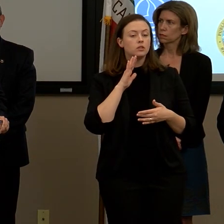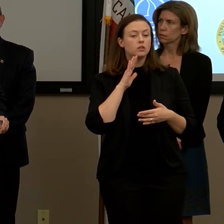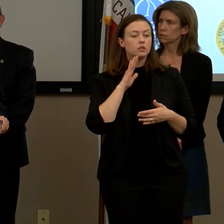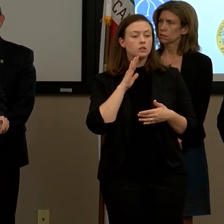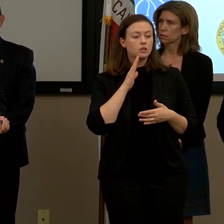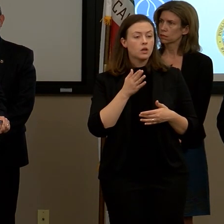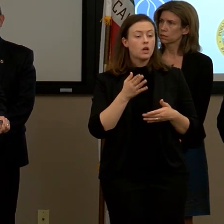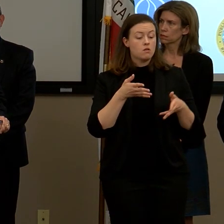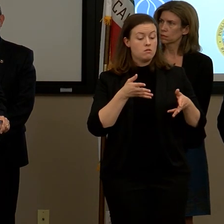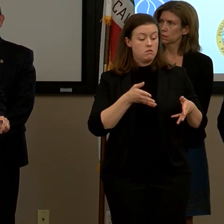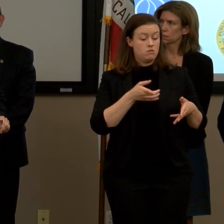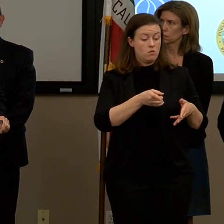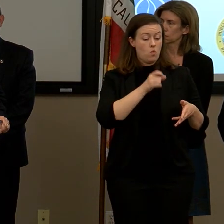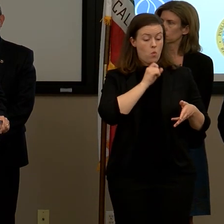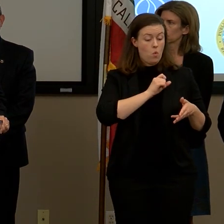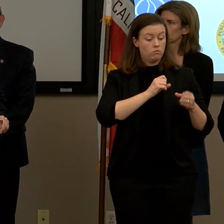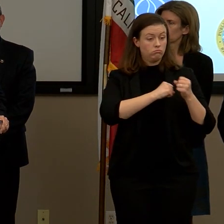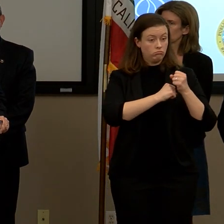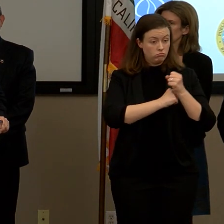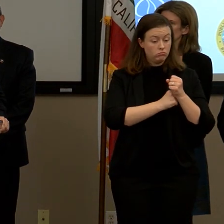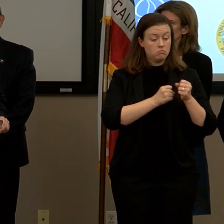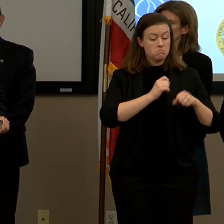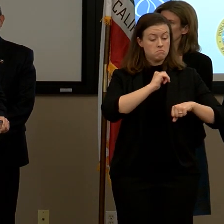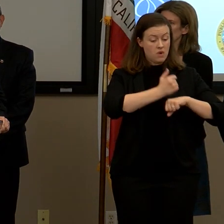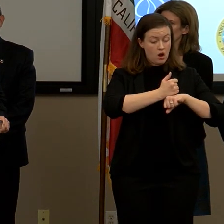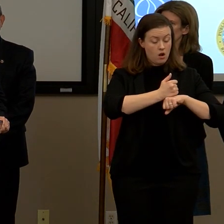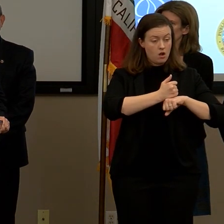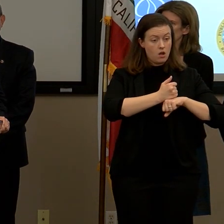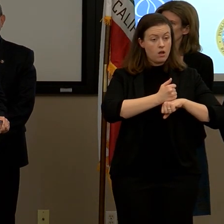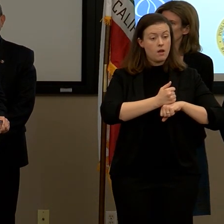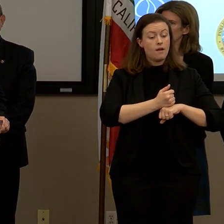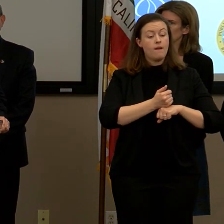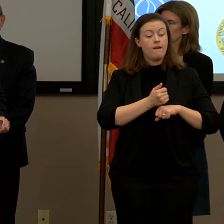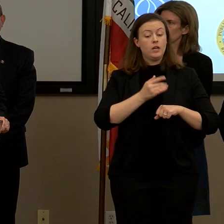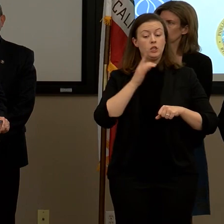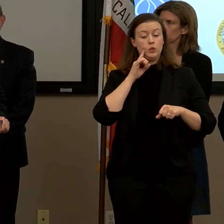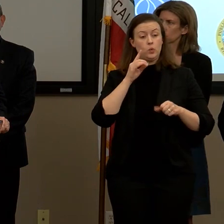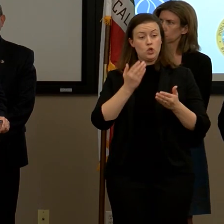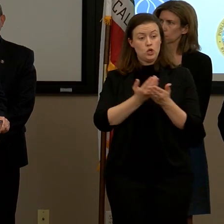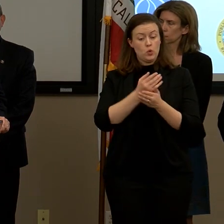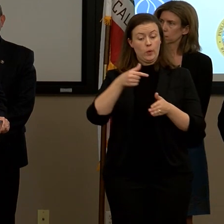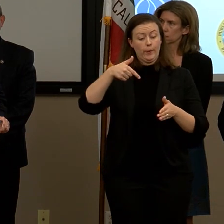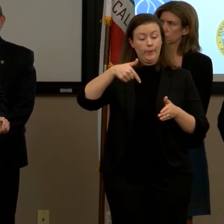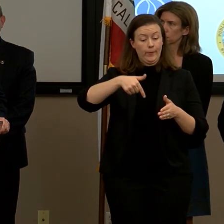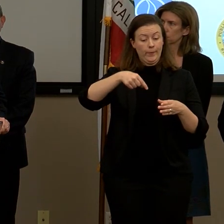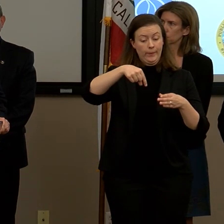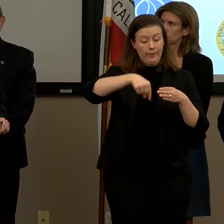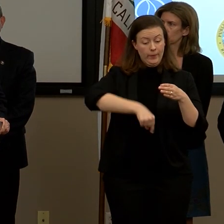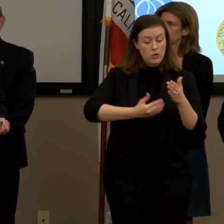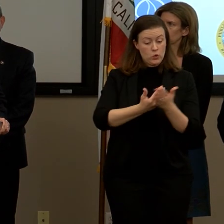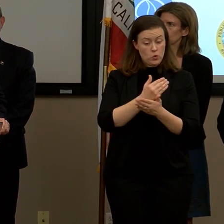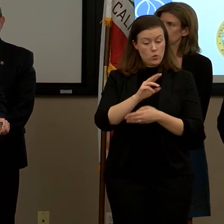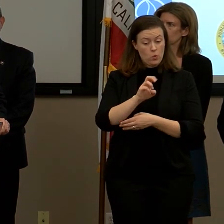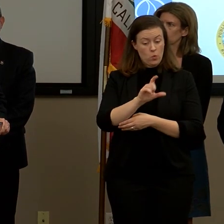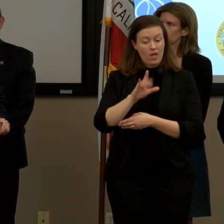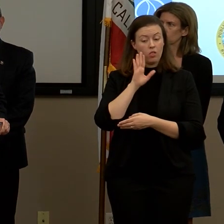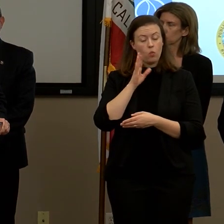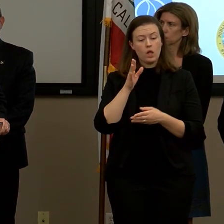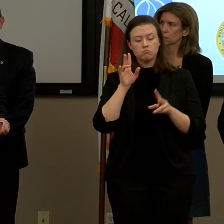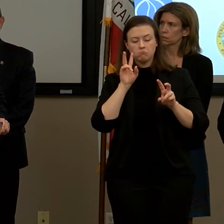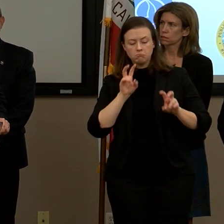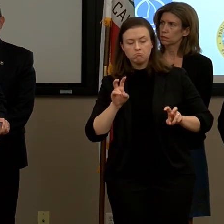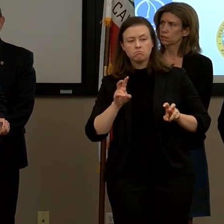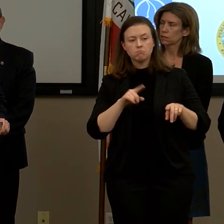existing infrastructure is in place, and we'll be looking at any requests to drill additional wells on a case-by-case basis, but definitely in the construct